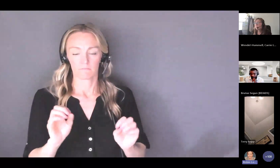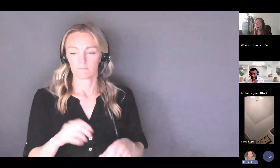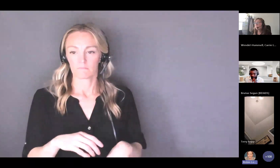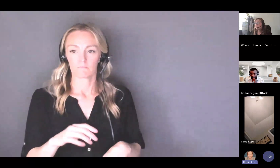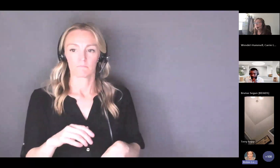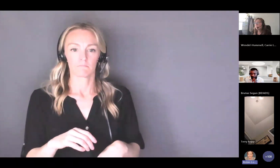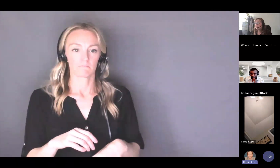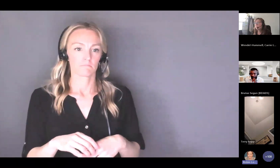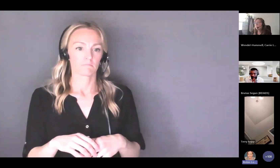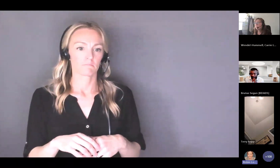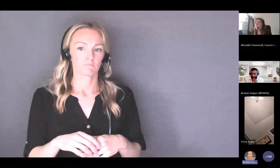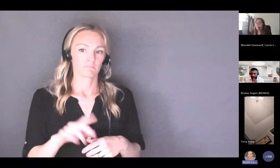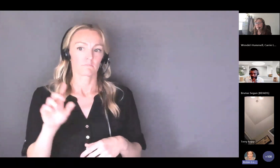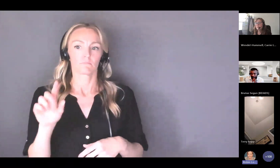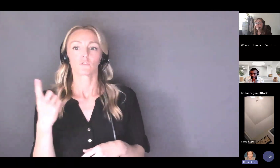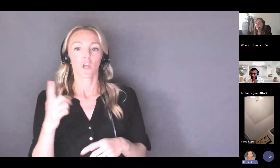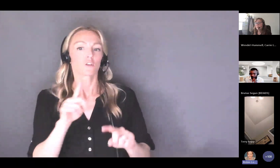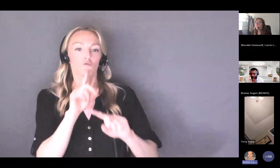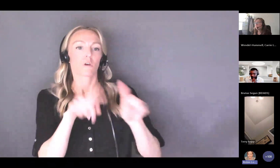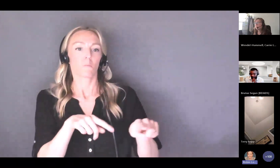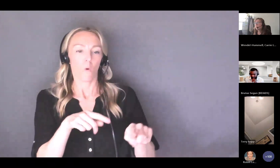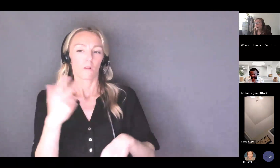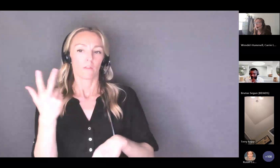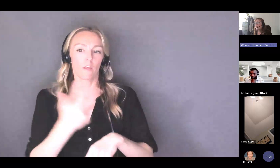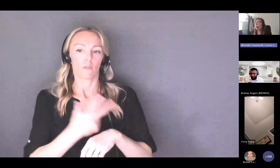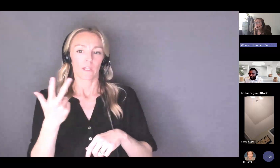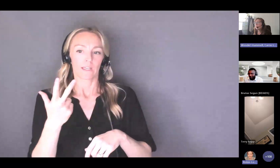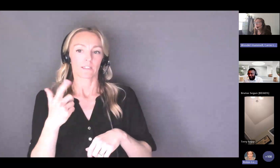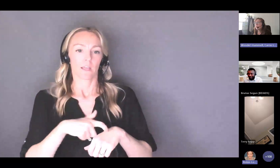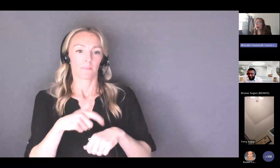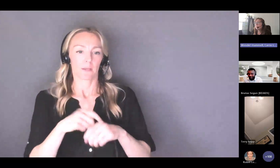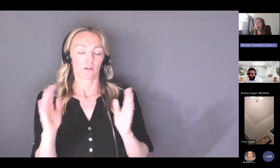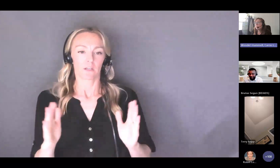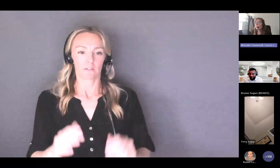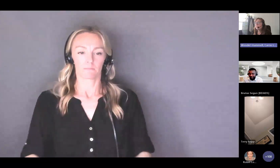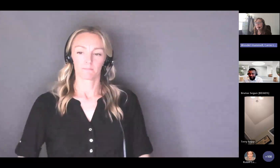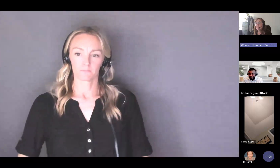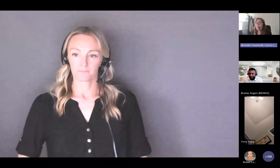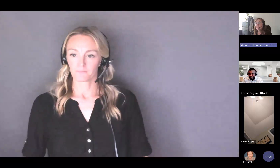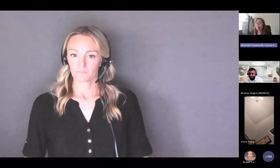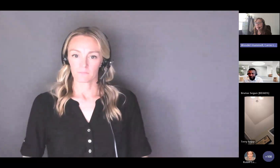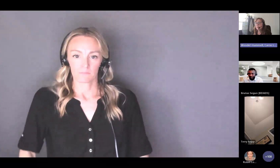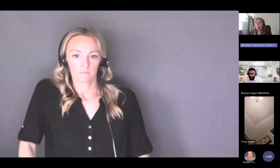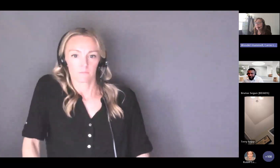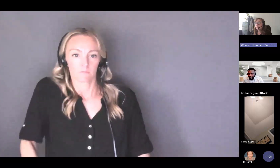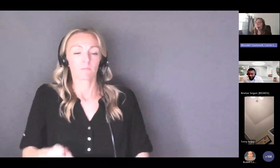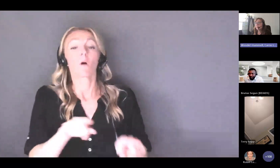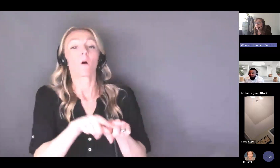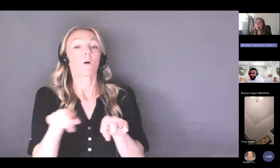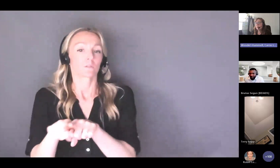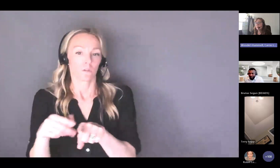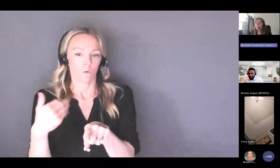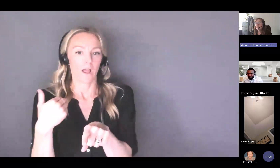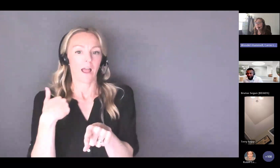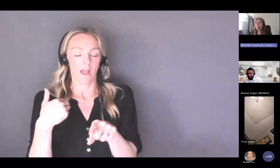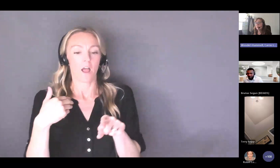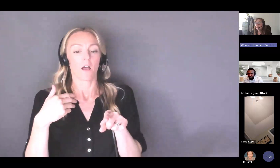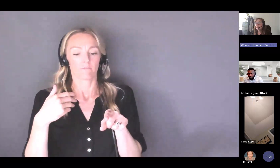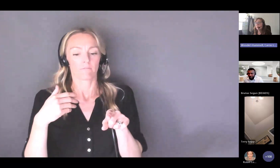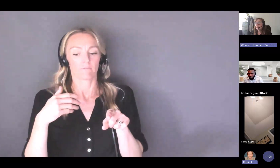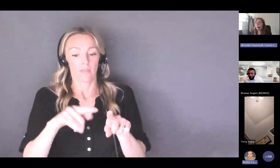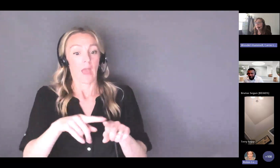kind of verbally report the 3-day look back period. And there is also an option for present but not exhibited in the last 3 days. So if a behavior